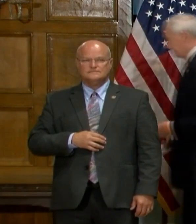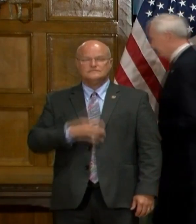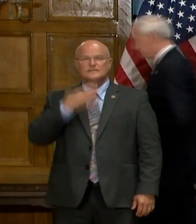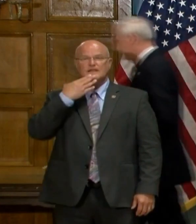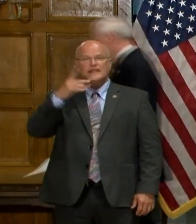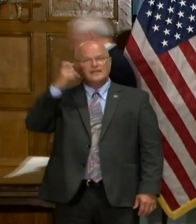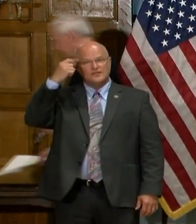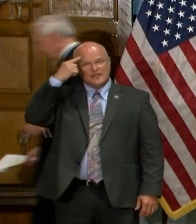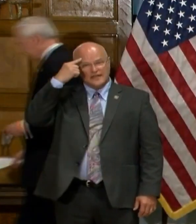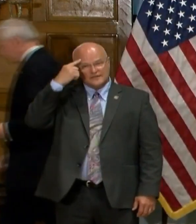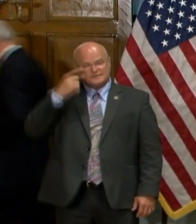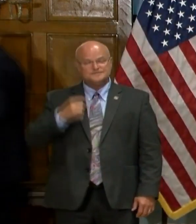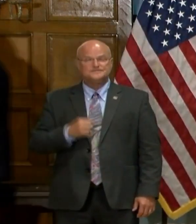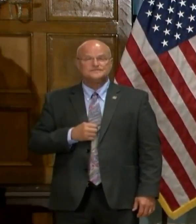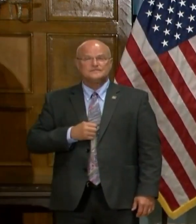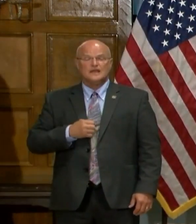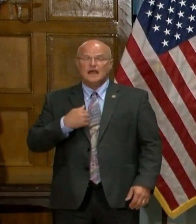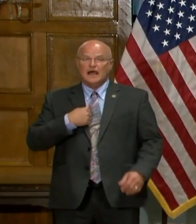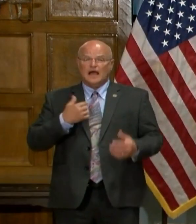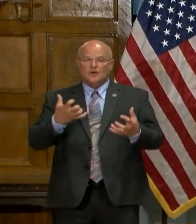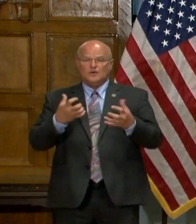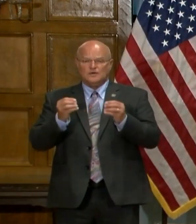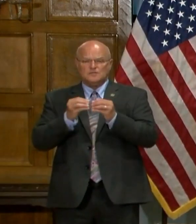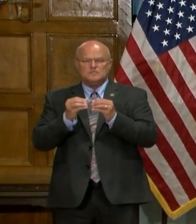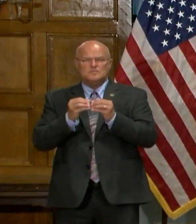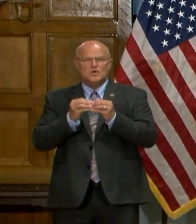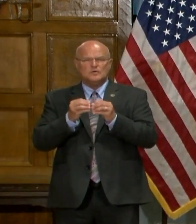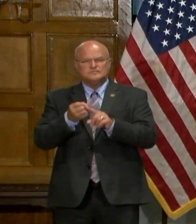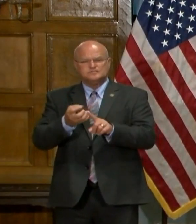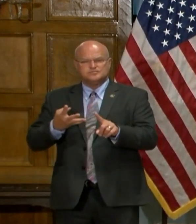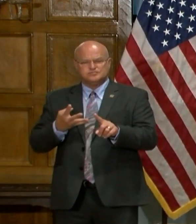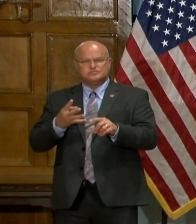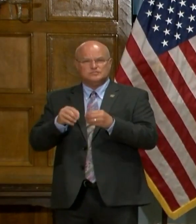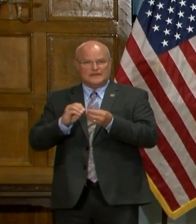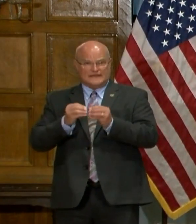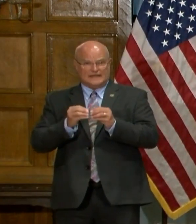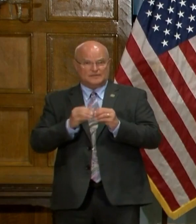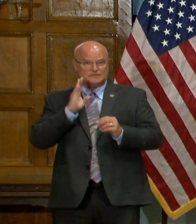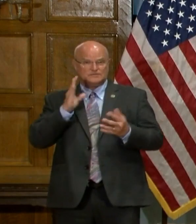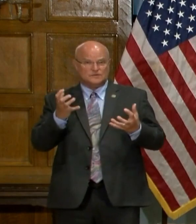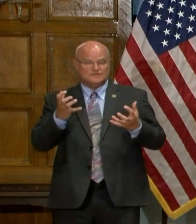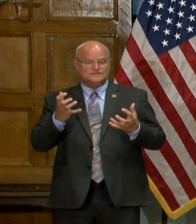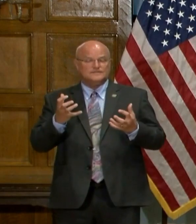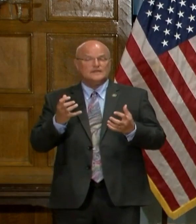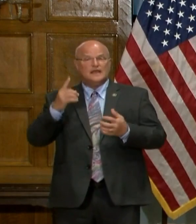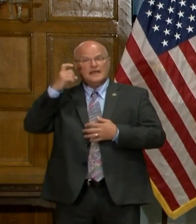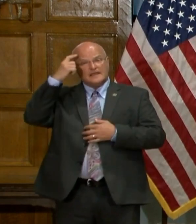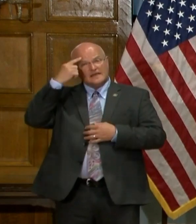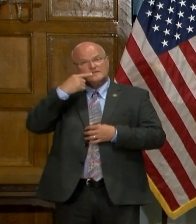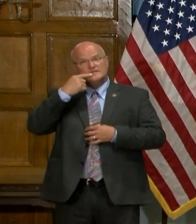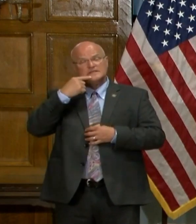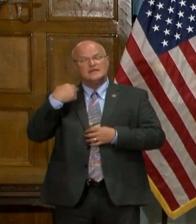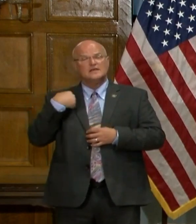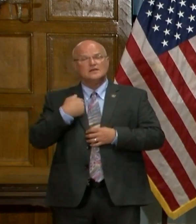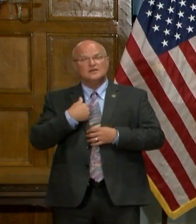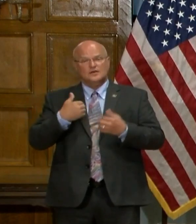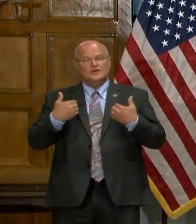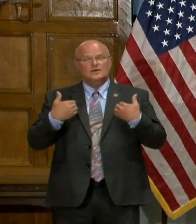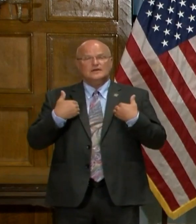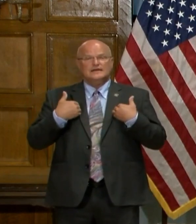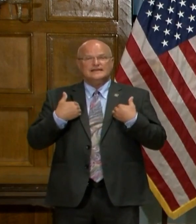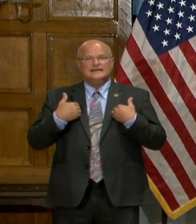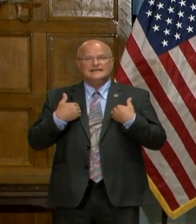Thank you, Governor. I'd like to give a few more details on these numbers. As the Governor mentioned, we've had